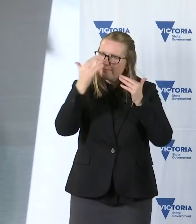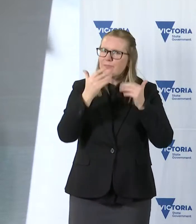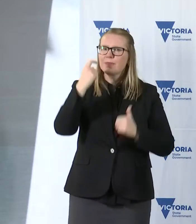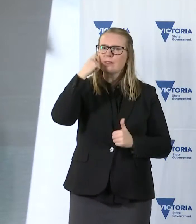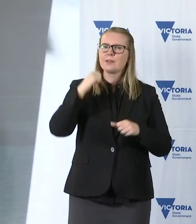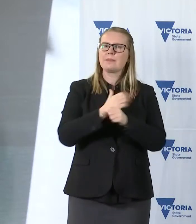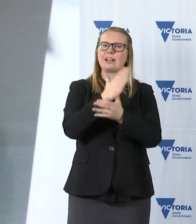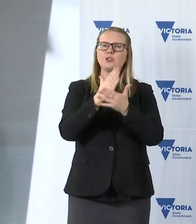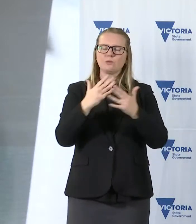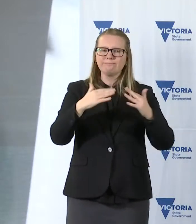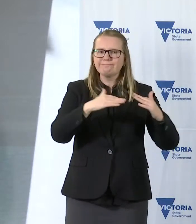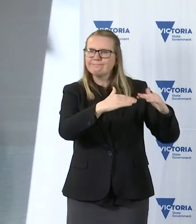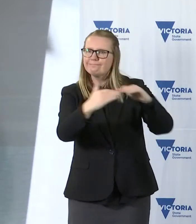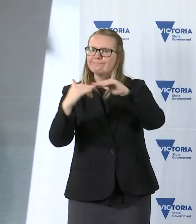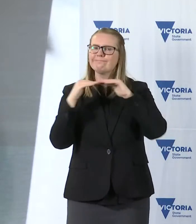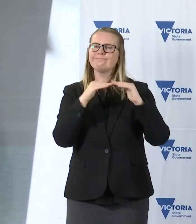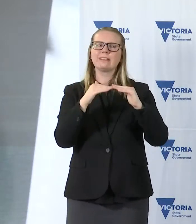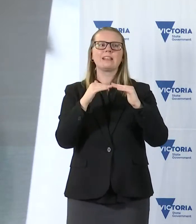equity and